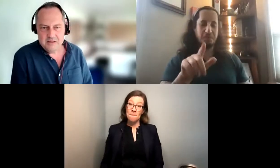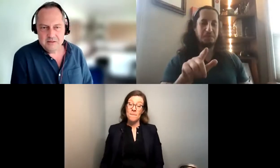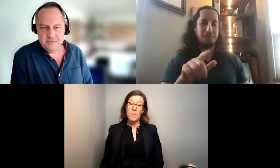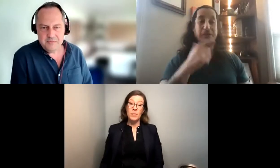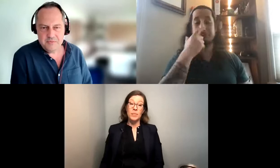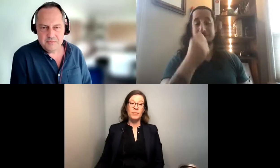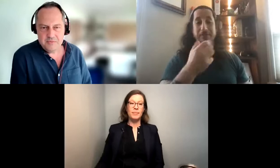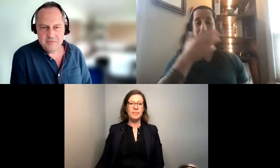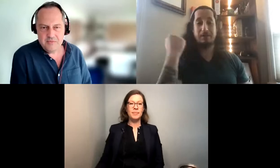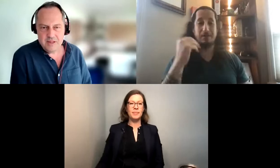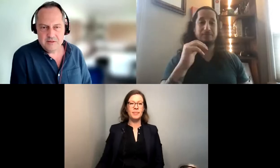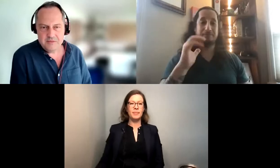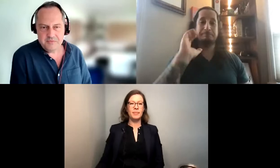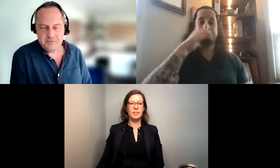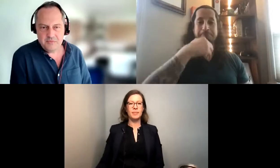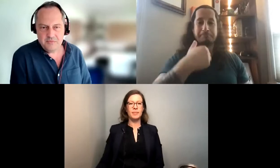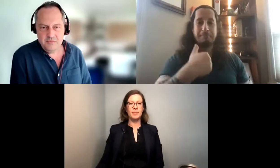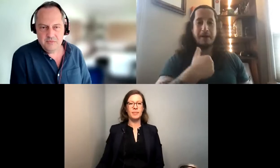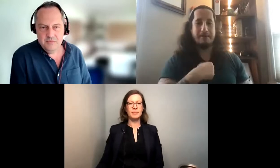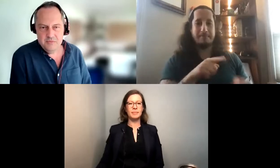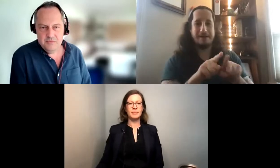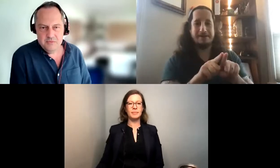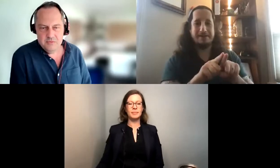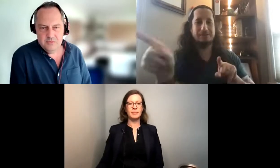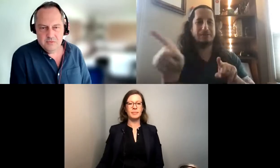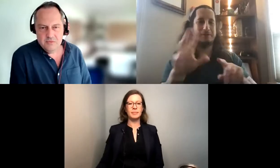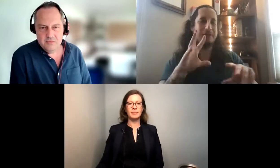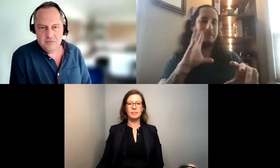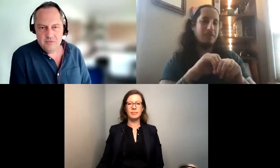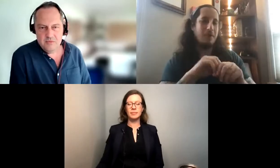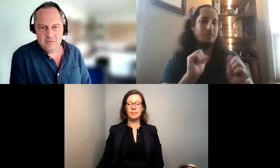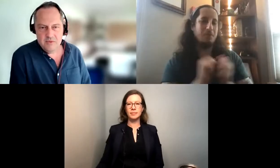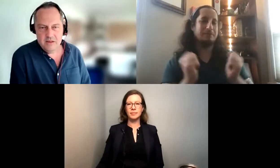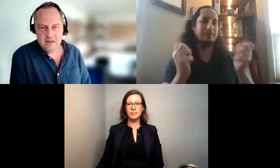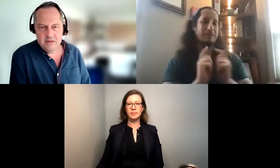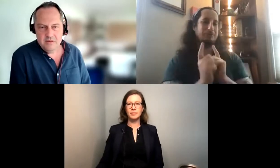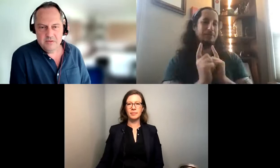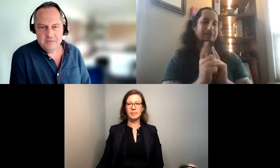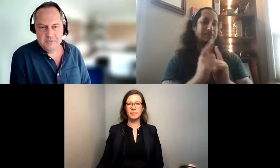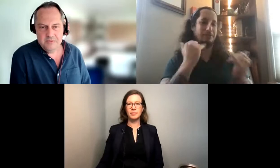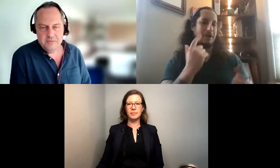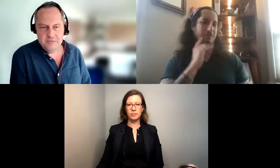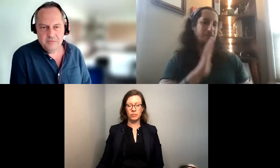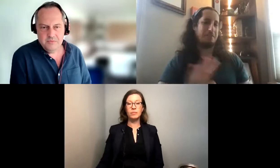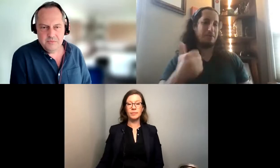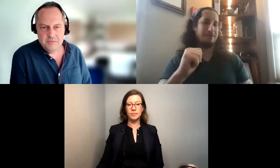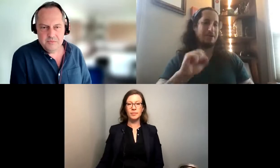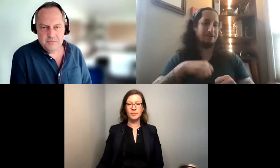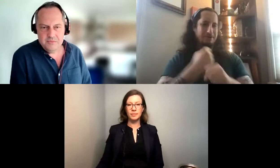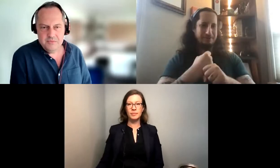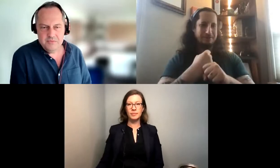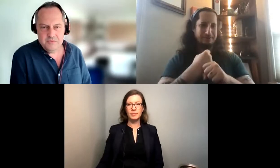Yeah, so I watched your video and I thought it was really interesting because I'm